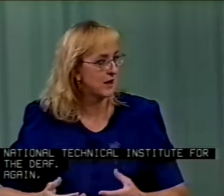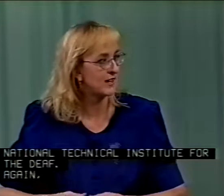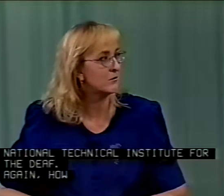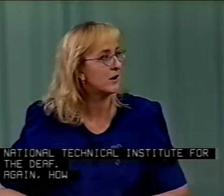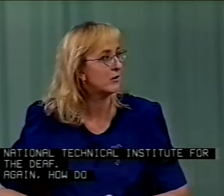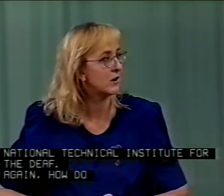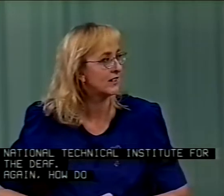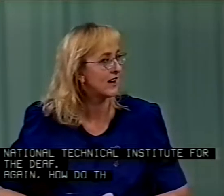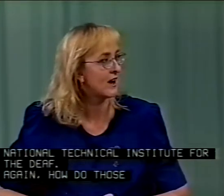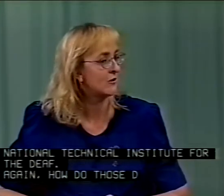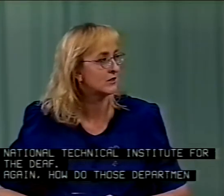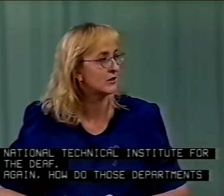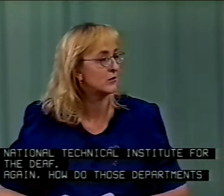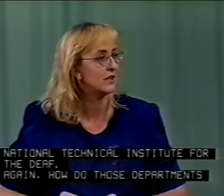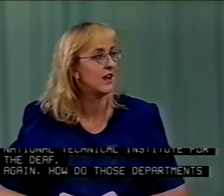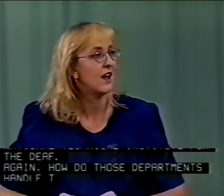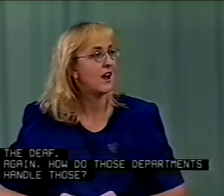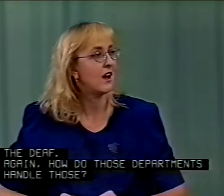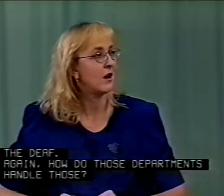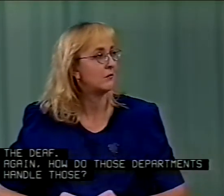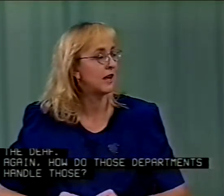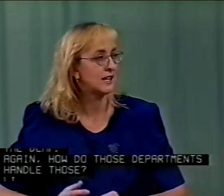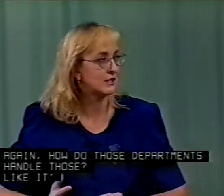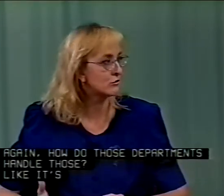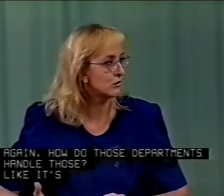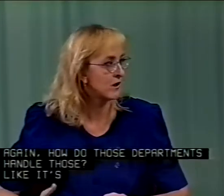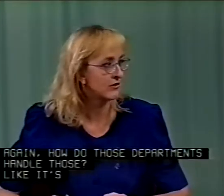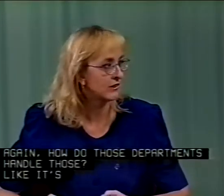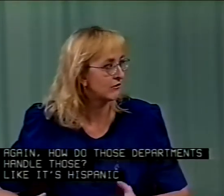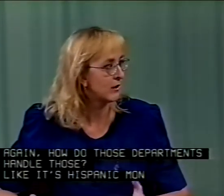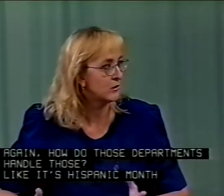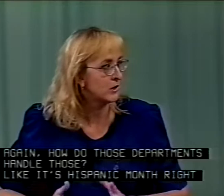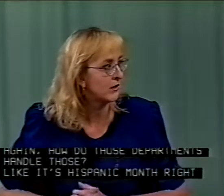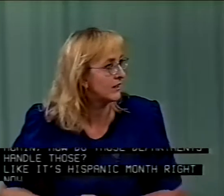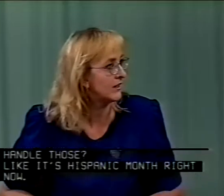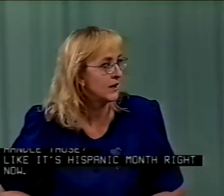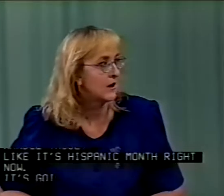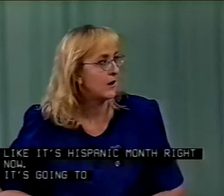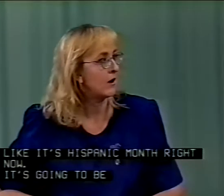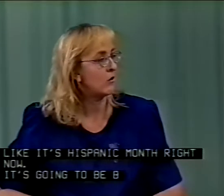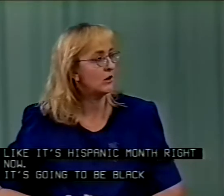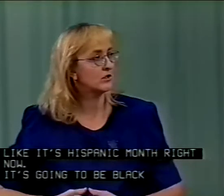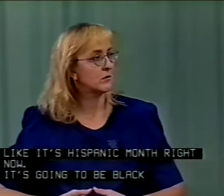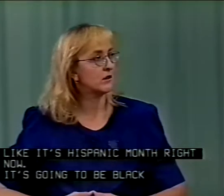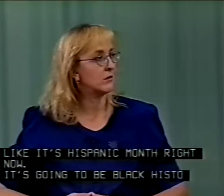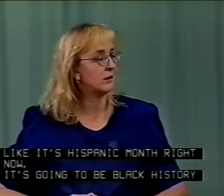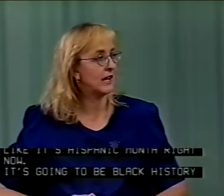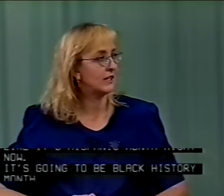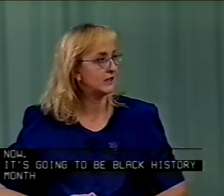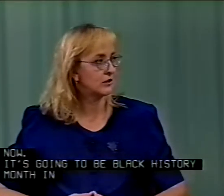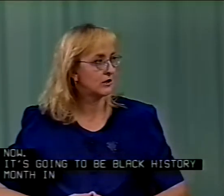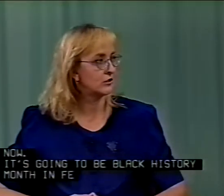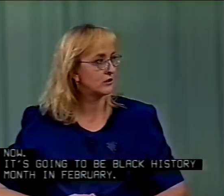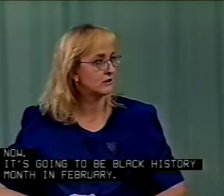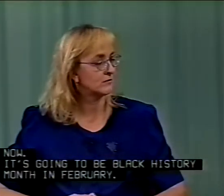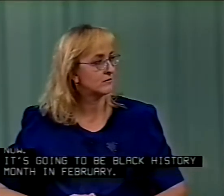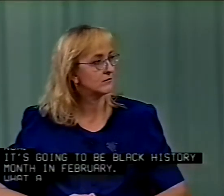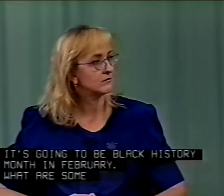Hispanic Month right now, it's going to be Black History Month in February. What are some of the planning considerations?